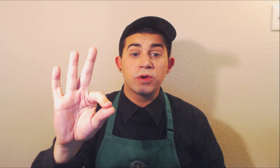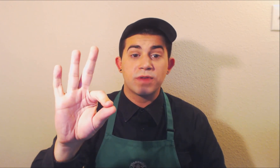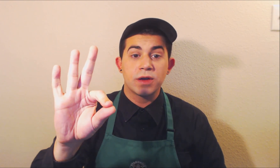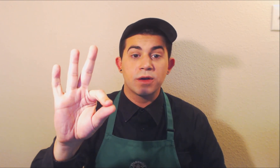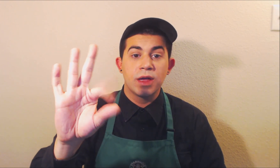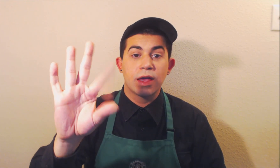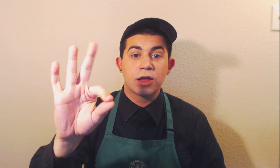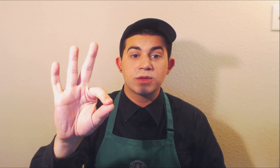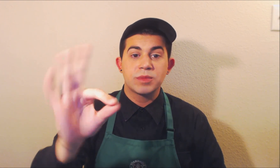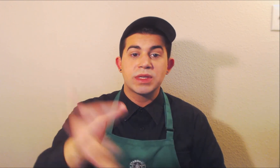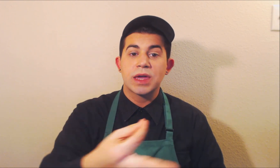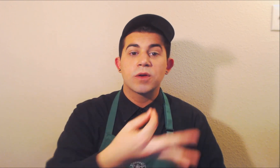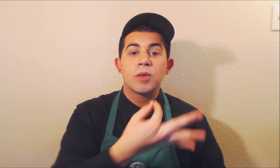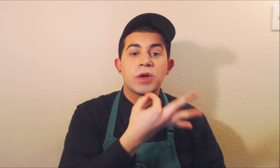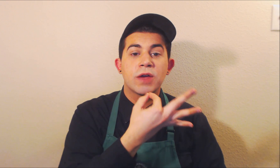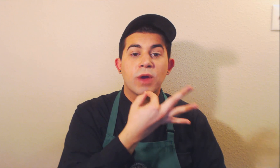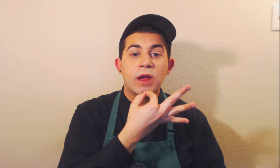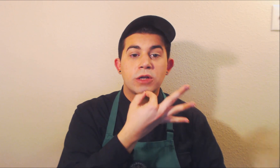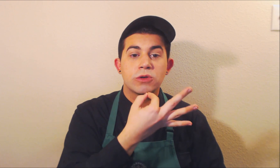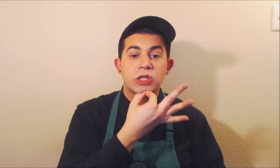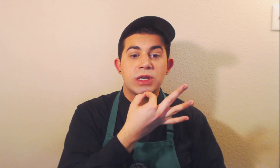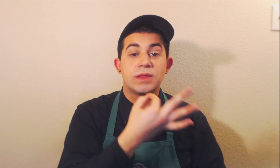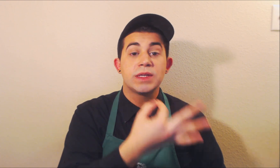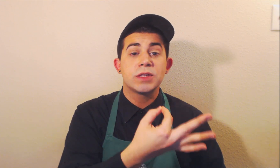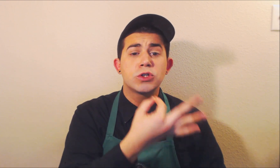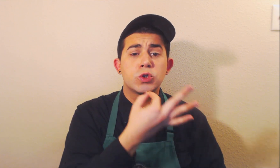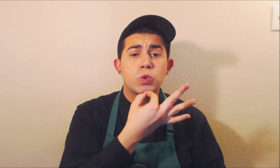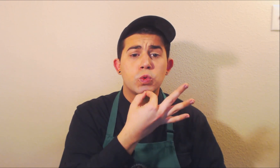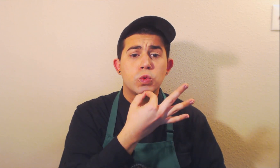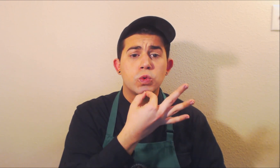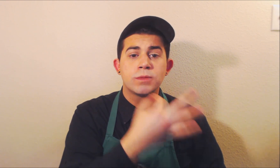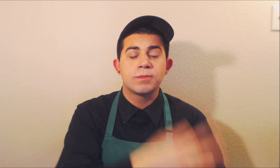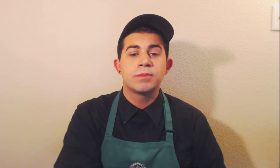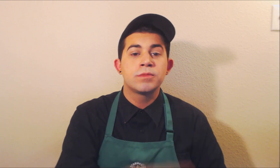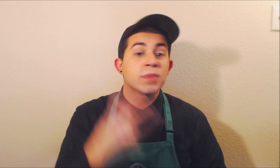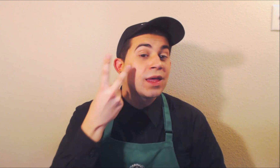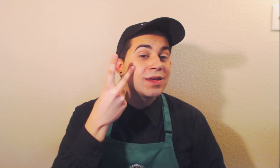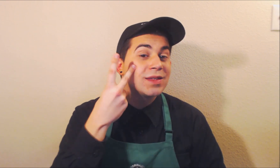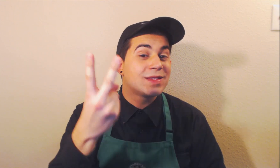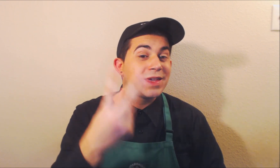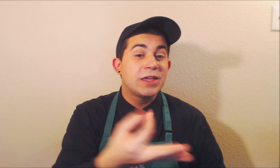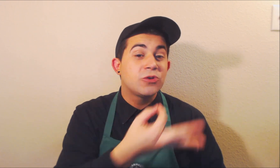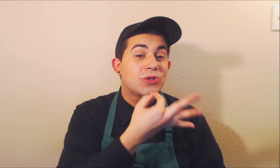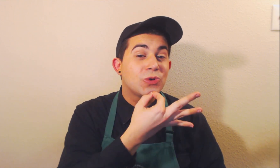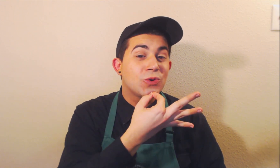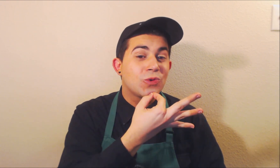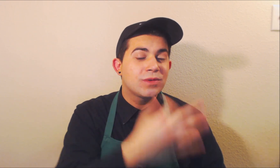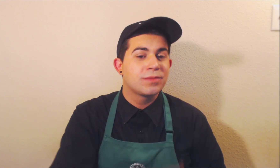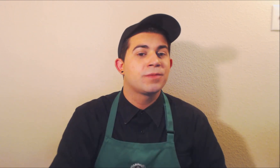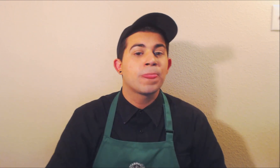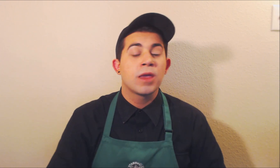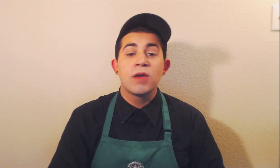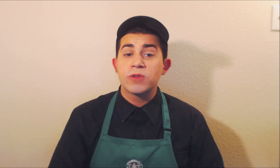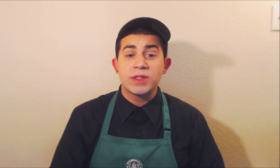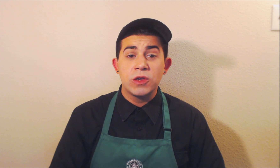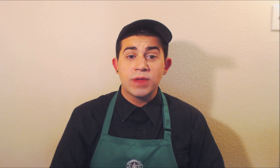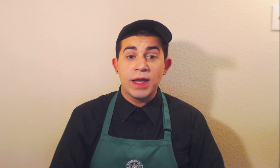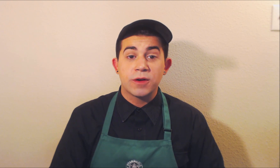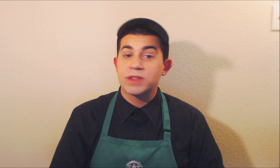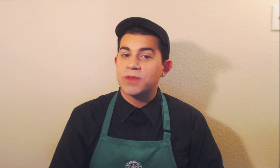pointer finger, close them together, and put it right on your chin. This is soon. See you soon. For see you later, it's